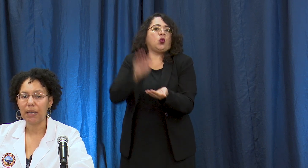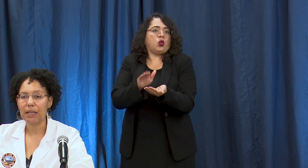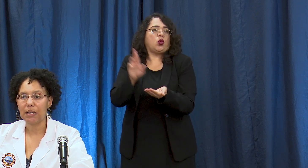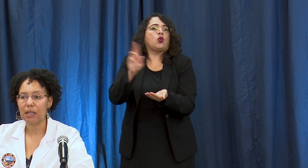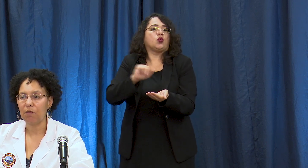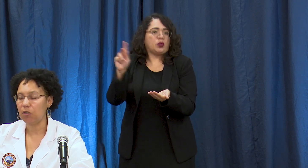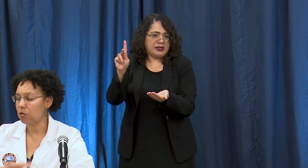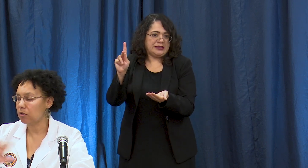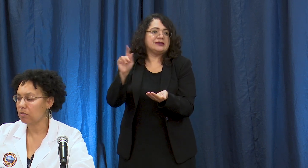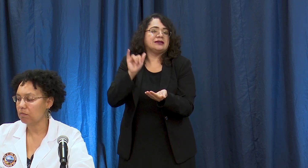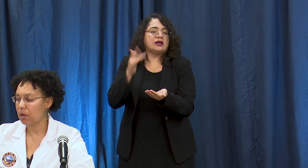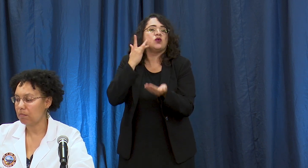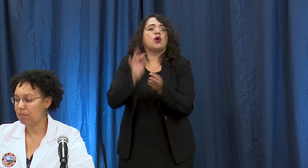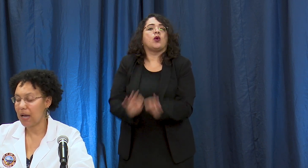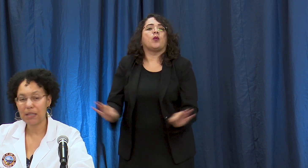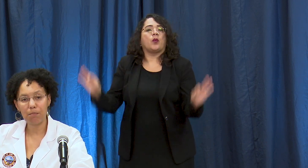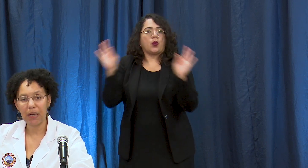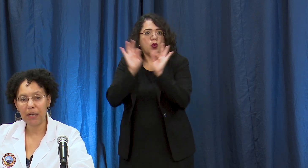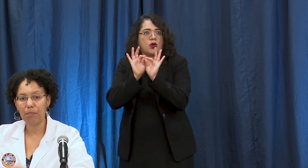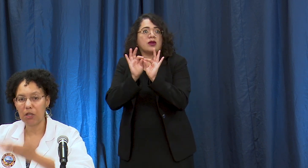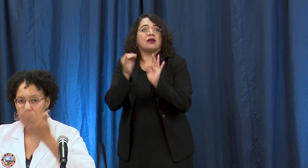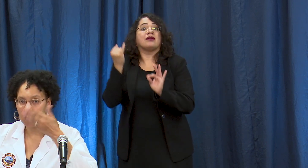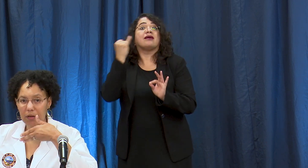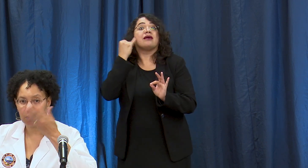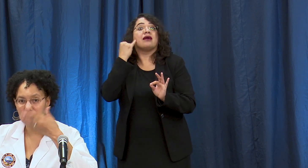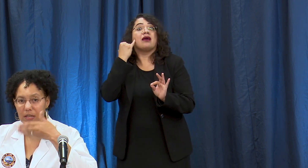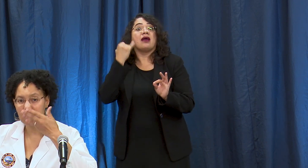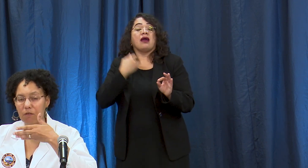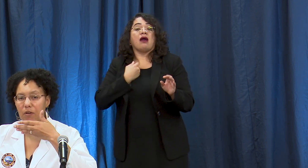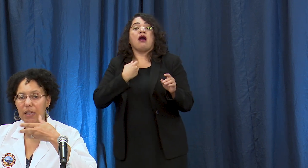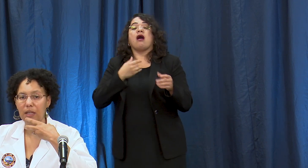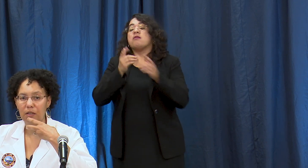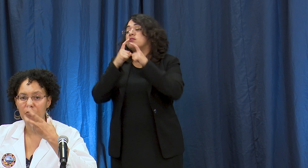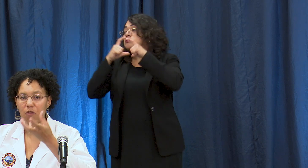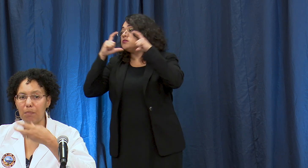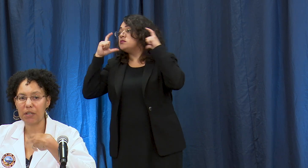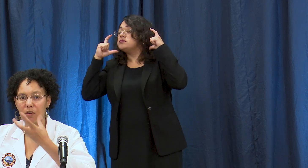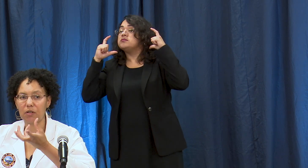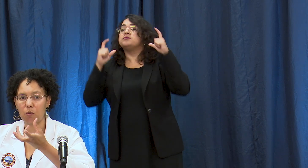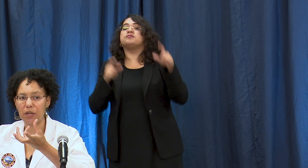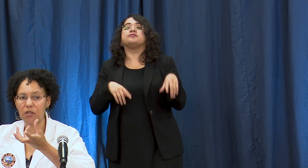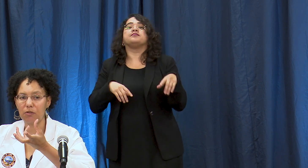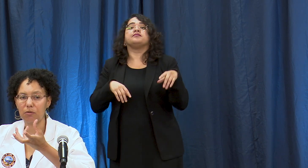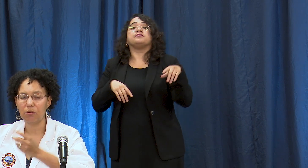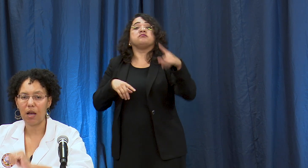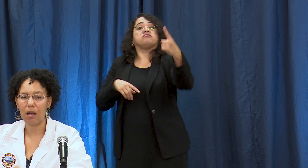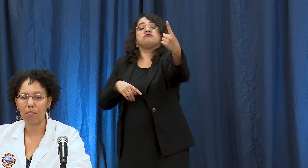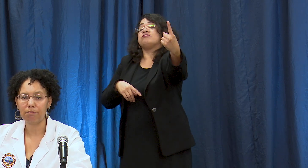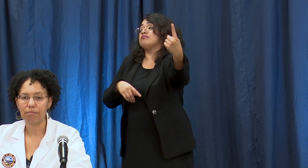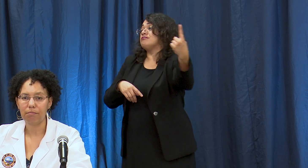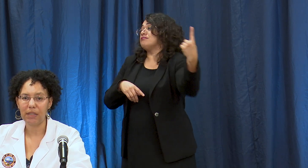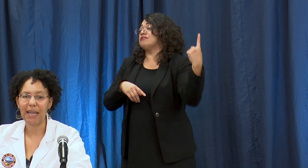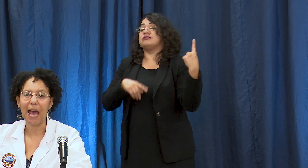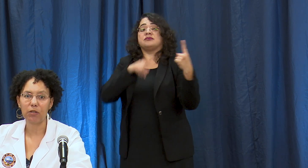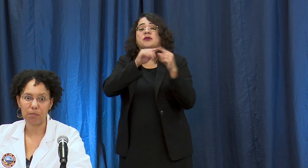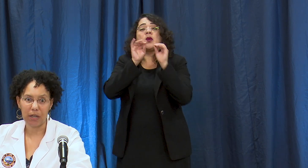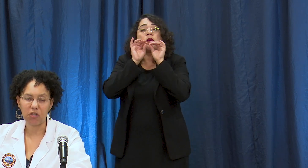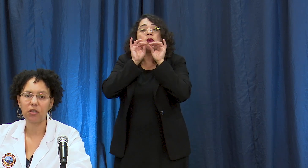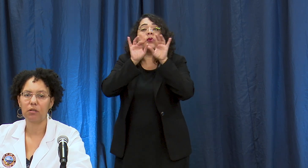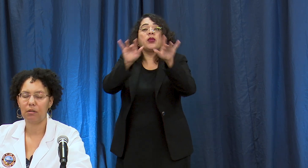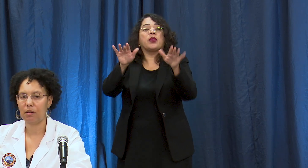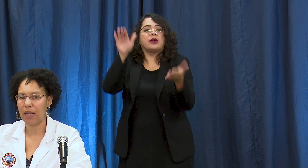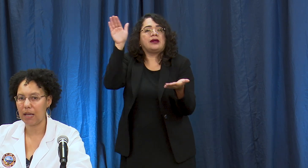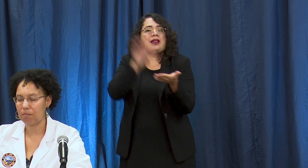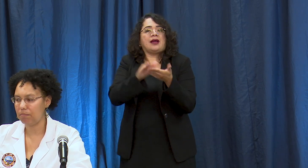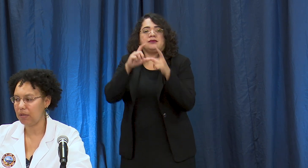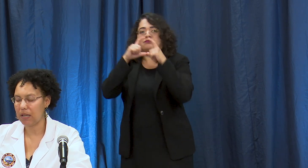important, because if you're by somebody but you're wearing your face covering, your droplets aren't going to get out as